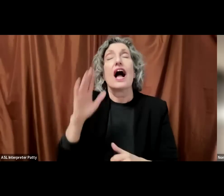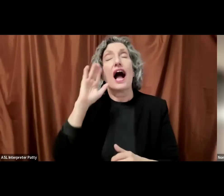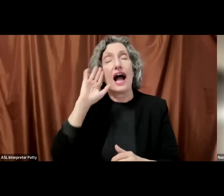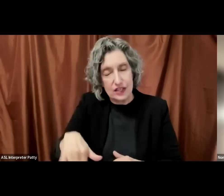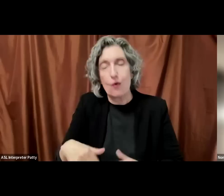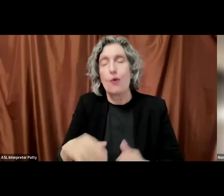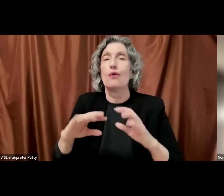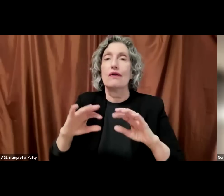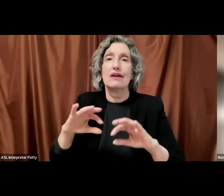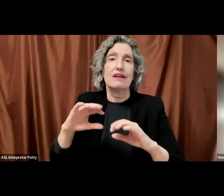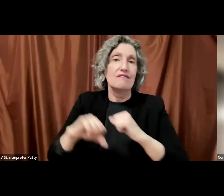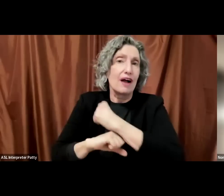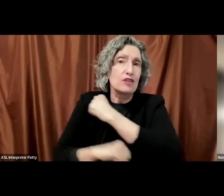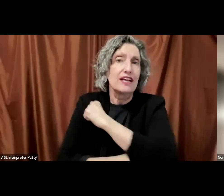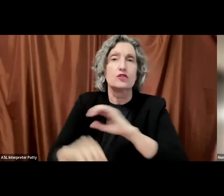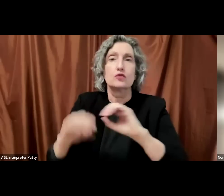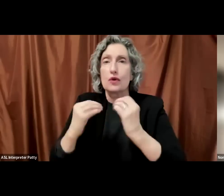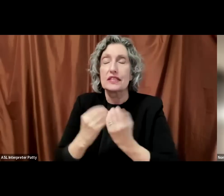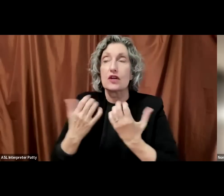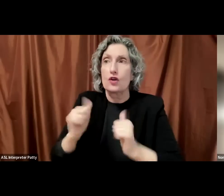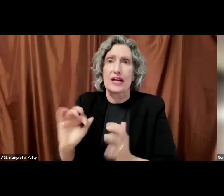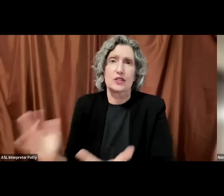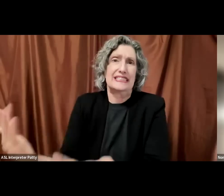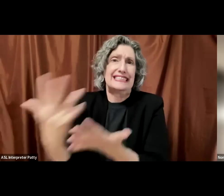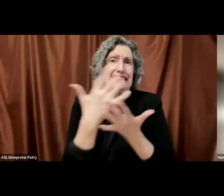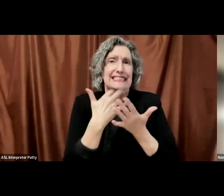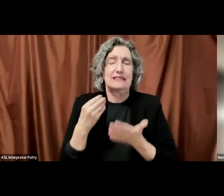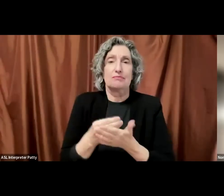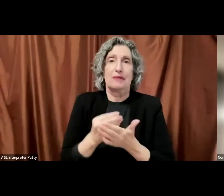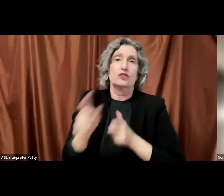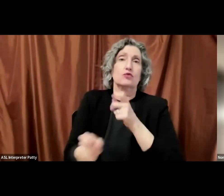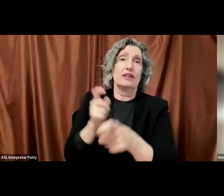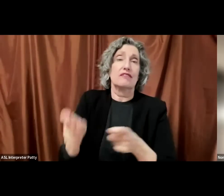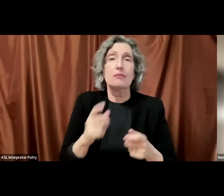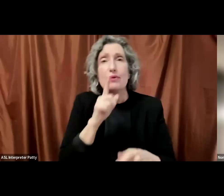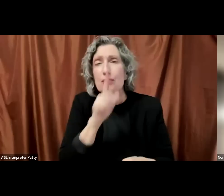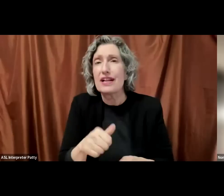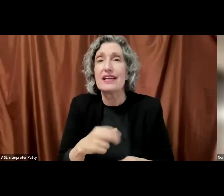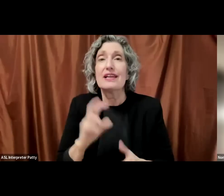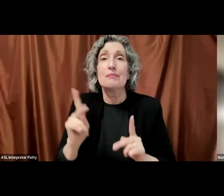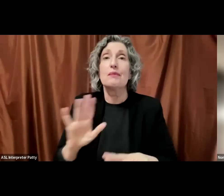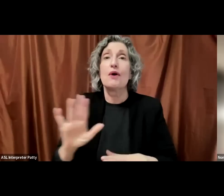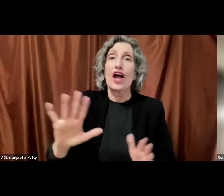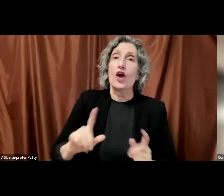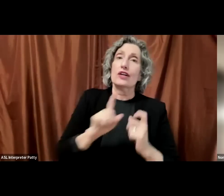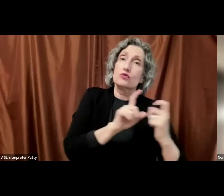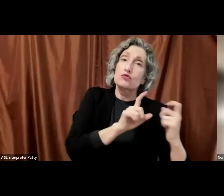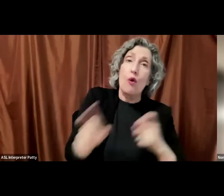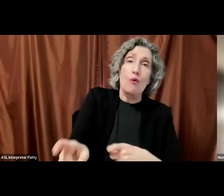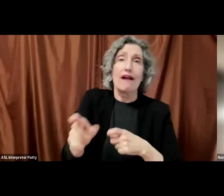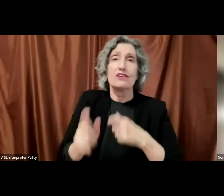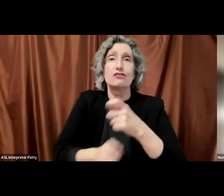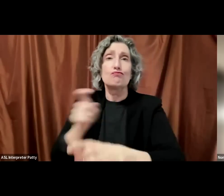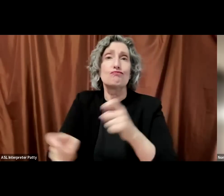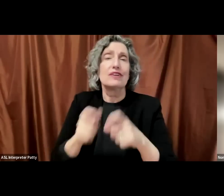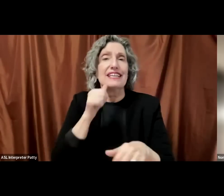also really important for nonprofits to understand that philanthropy alone cannot make up the difference. And I do have some thoughts on what philanthropy can do a little